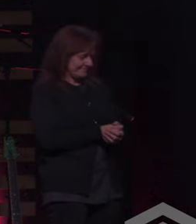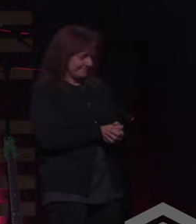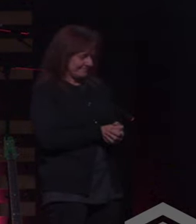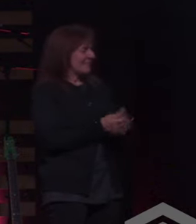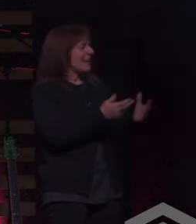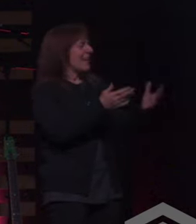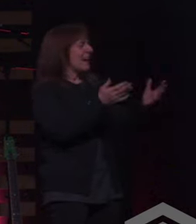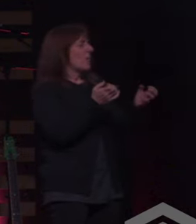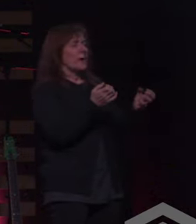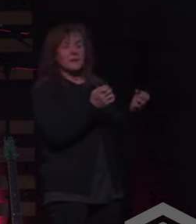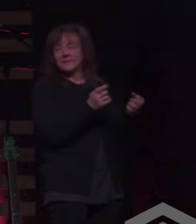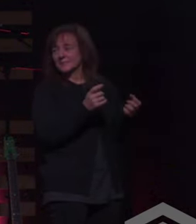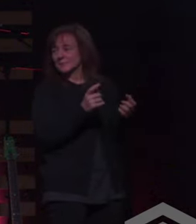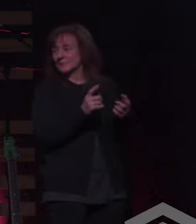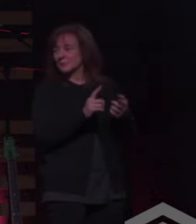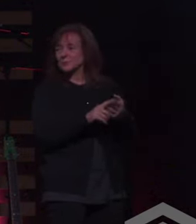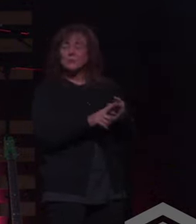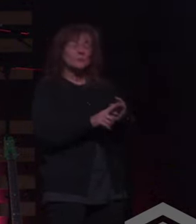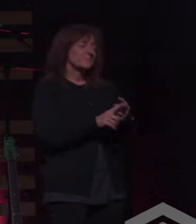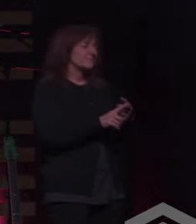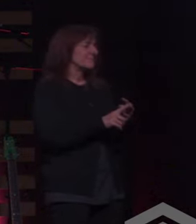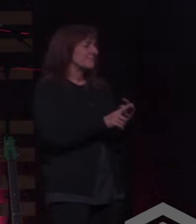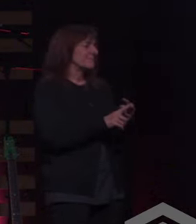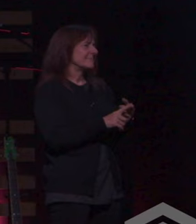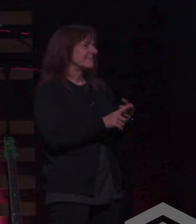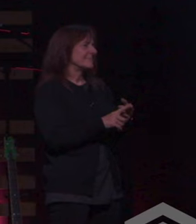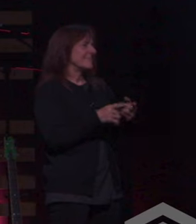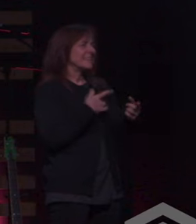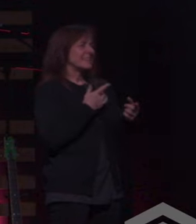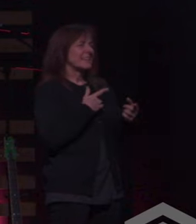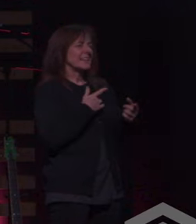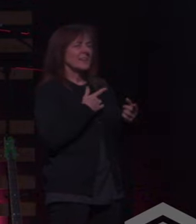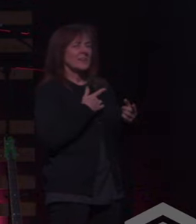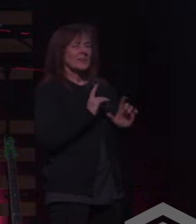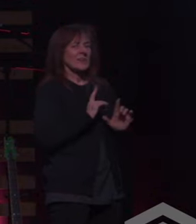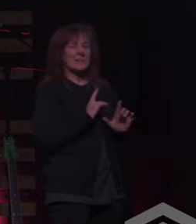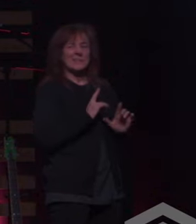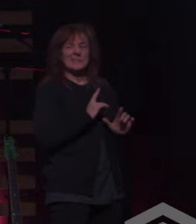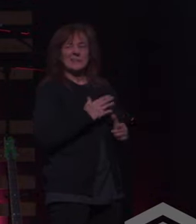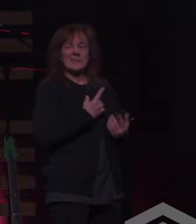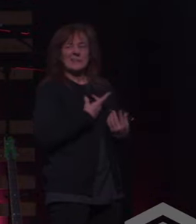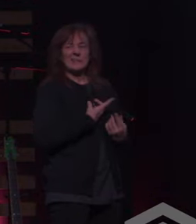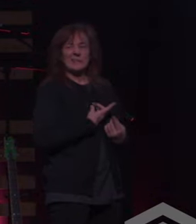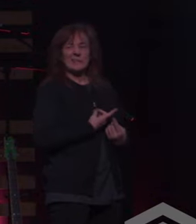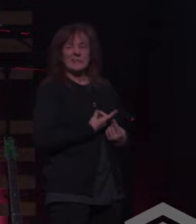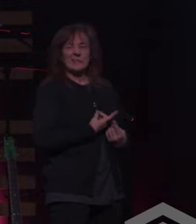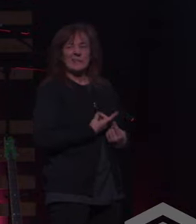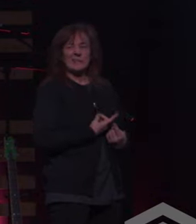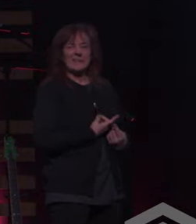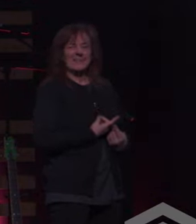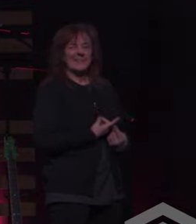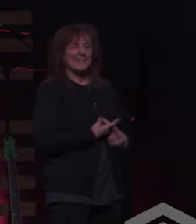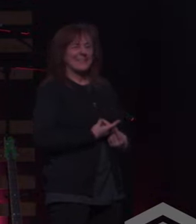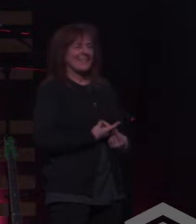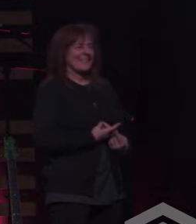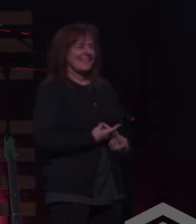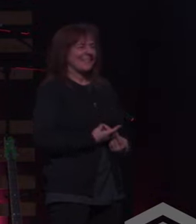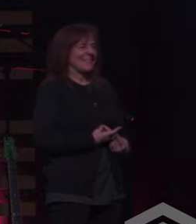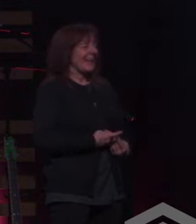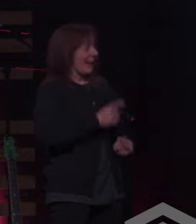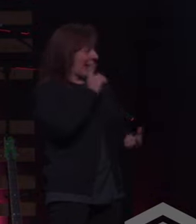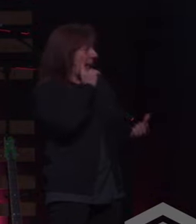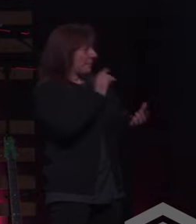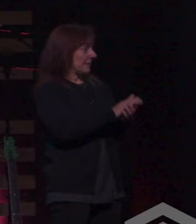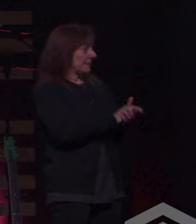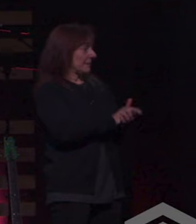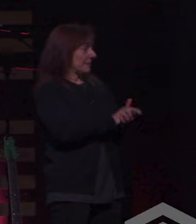I wanted to get to this point and feel very low right now. To tell you that I believe that marriage is